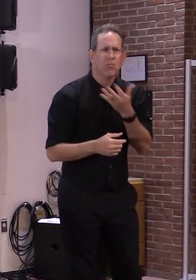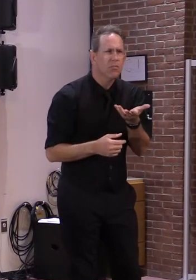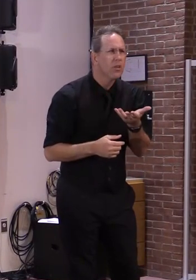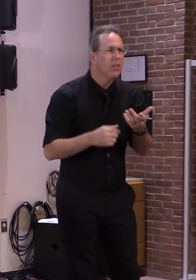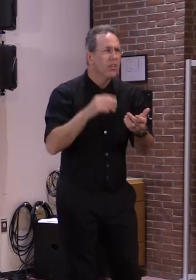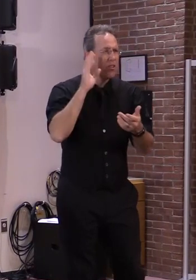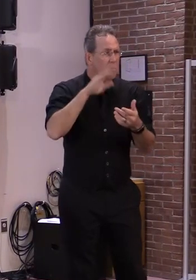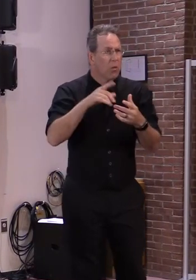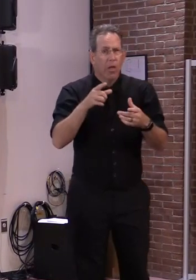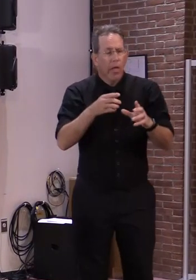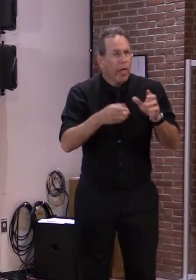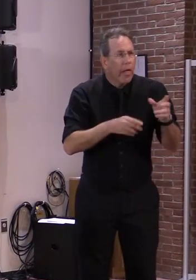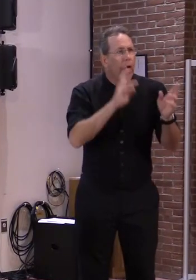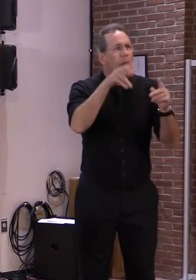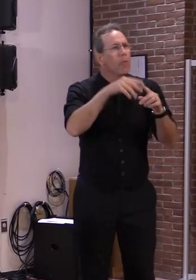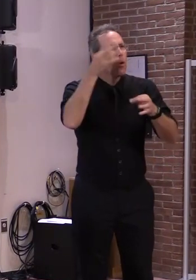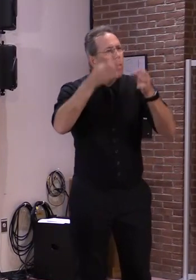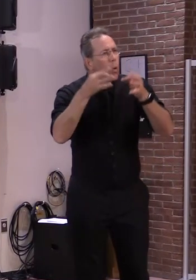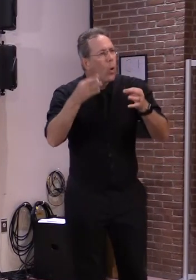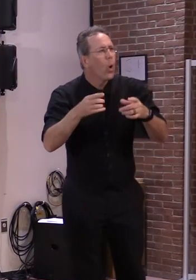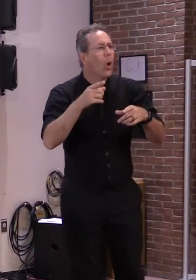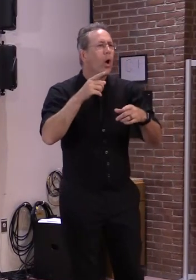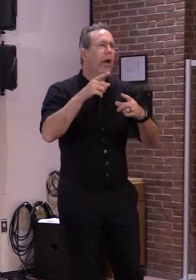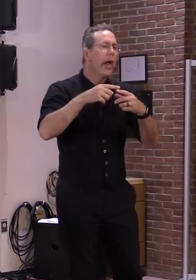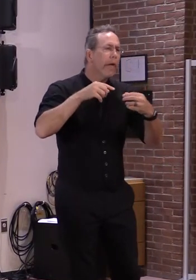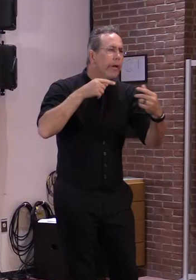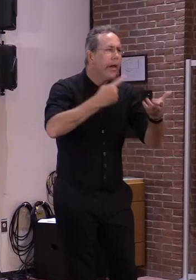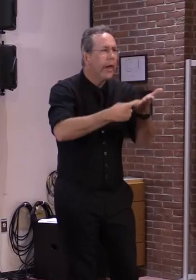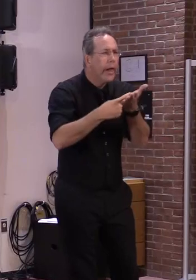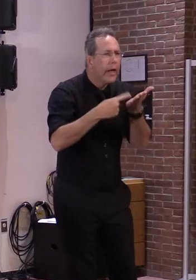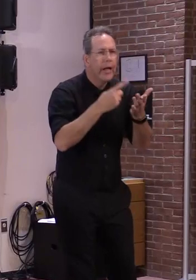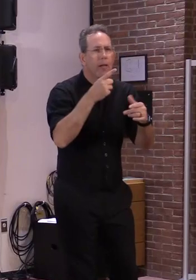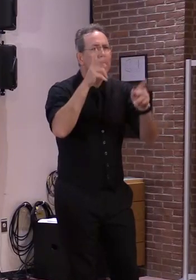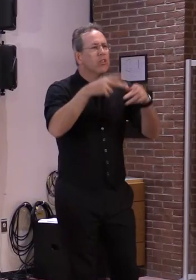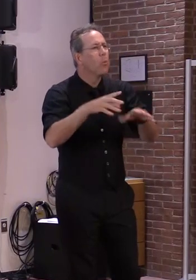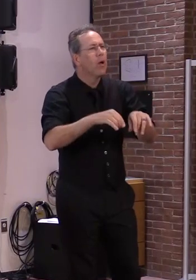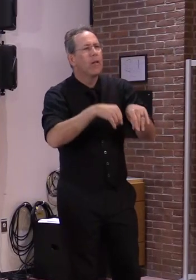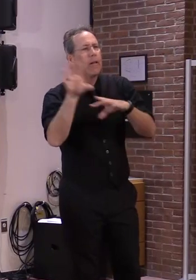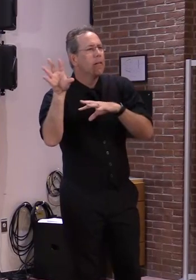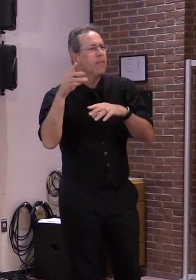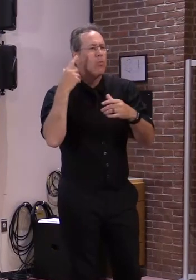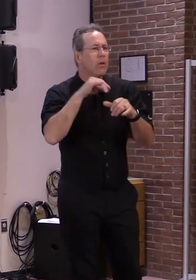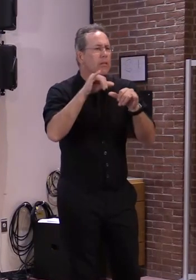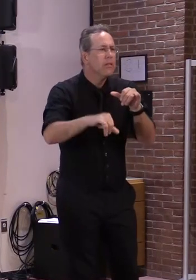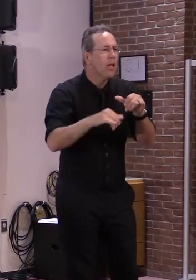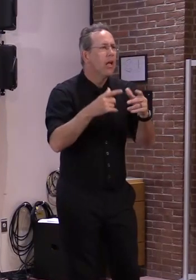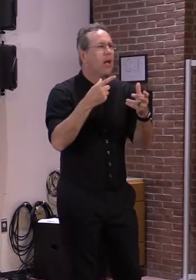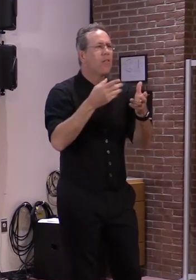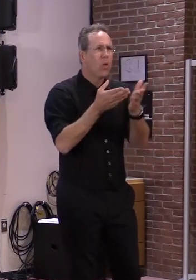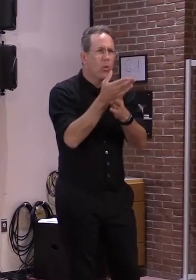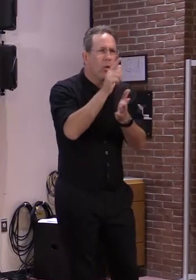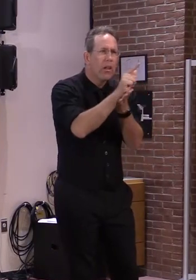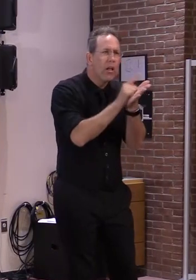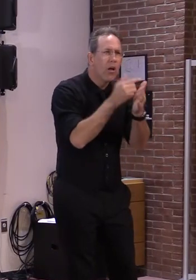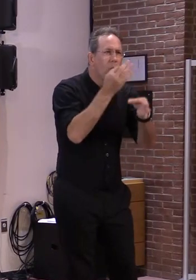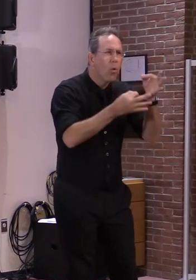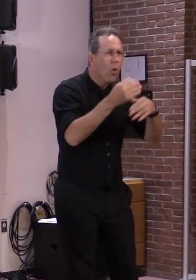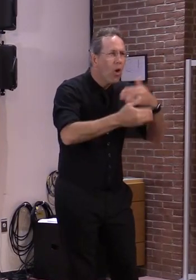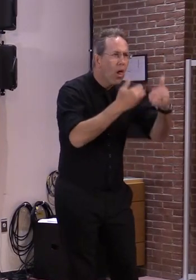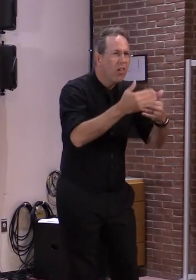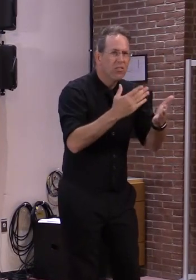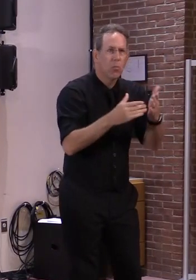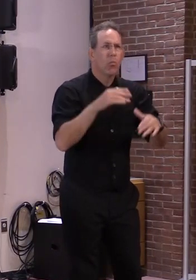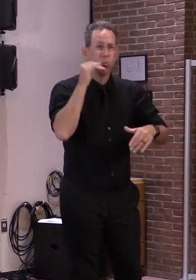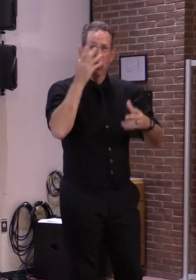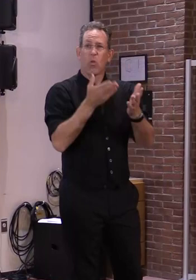to be some people that just don't want to leave. You know, they're happy with the hotel and the accommodations and